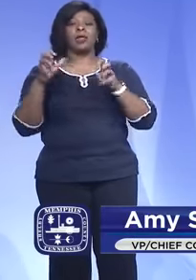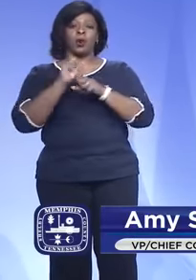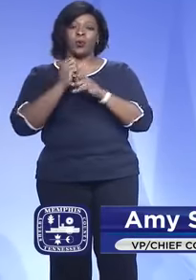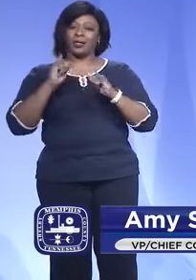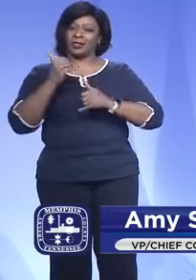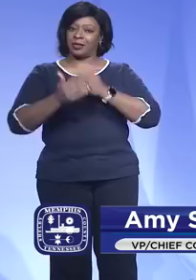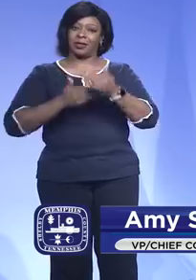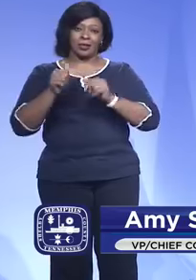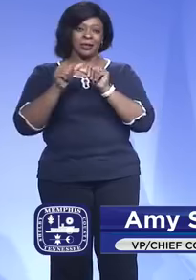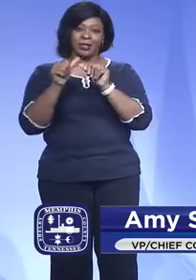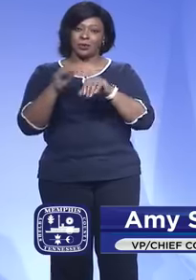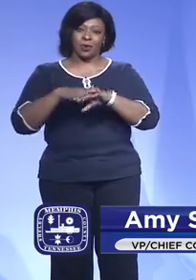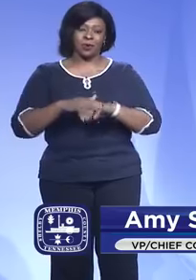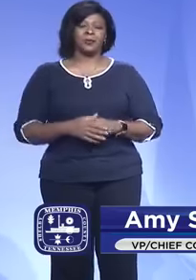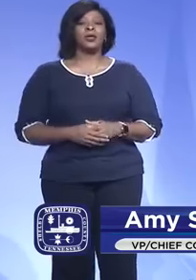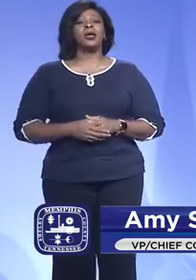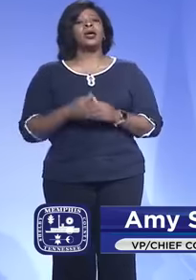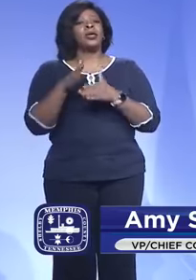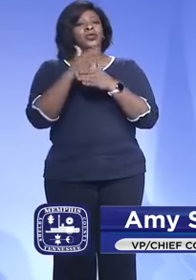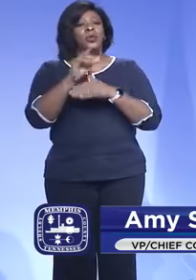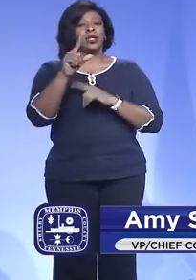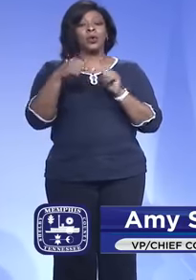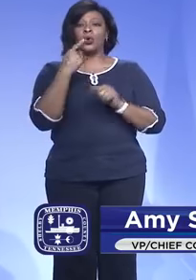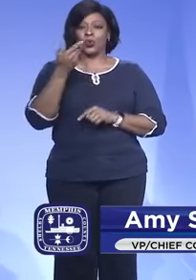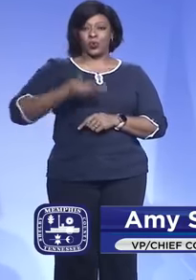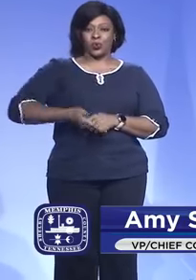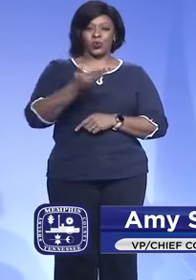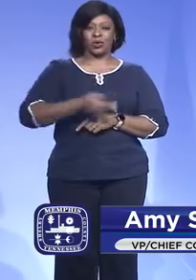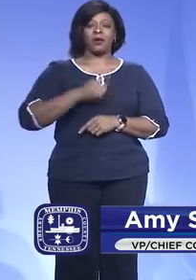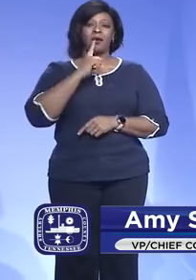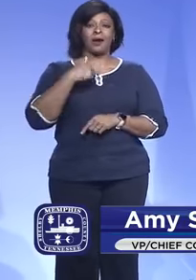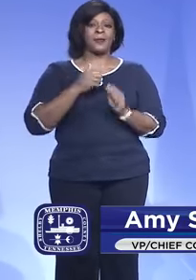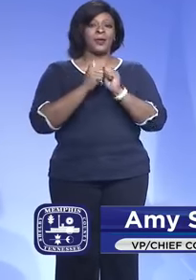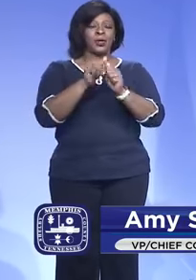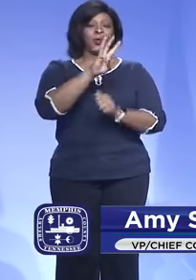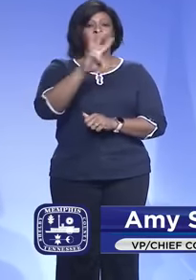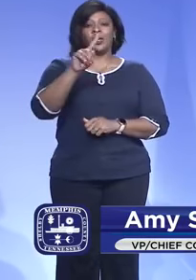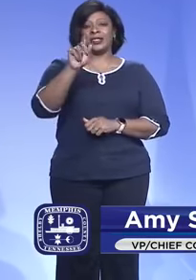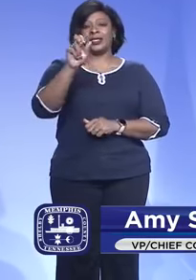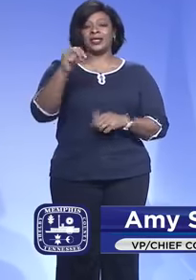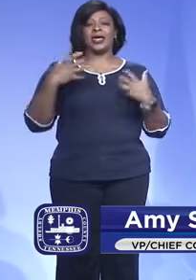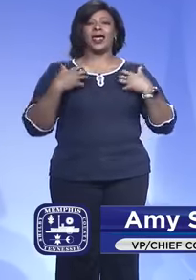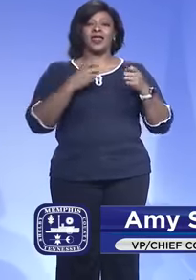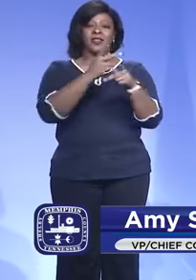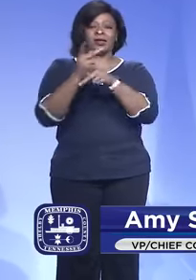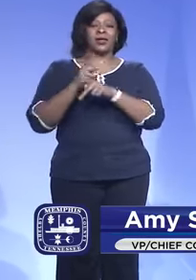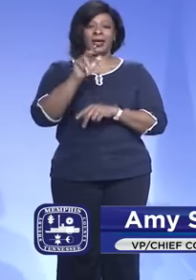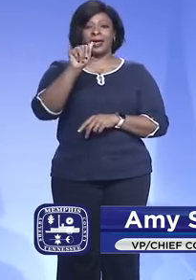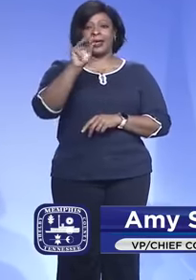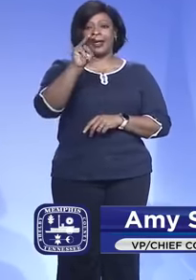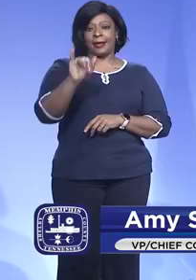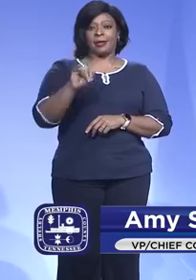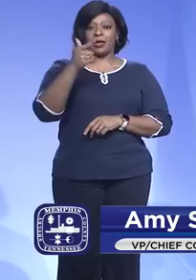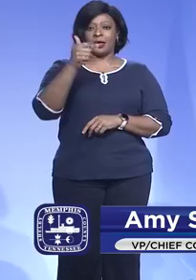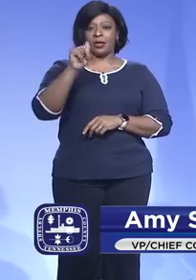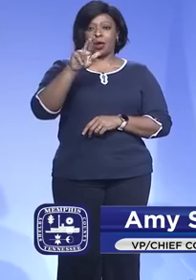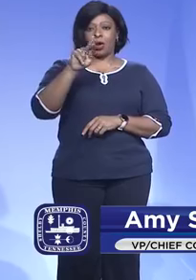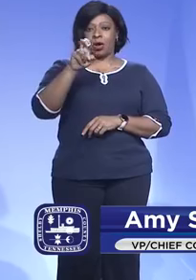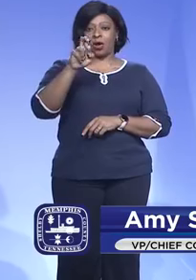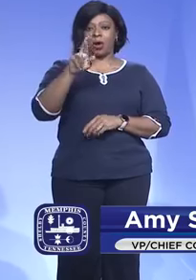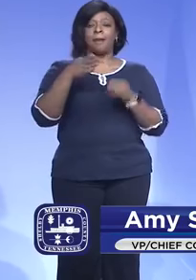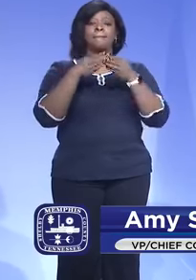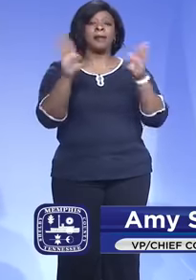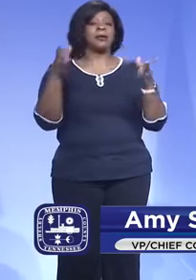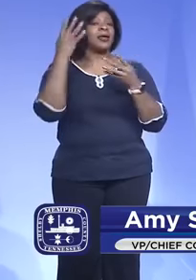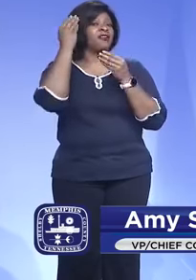us. I want to share a little bit about who we are. I'm with West Tennessee Healthcare. I'm Amy Garner. I'm the Public Information Officer,